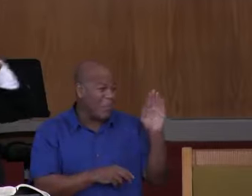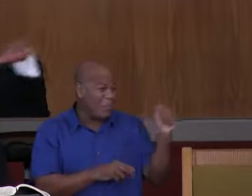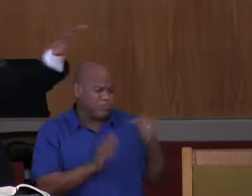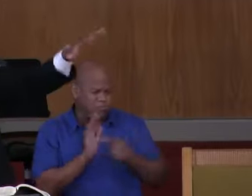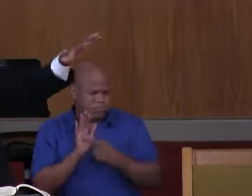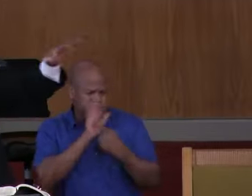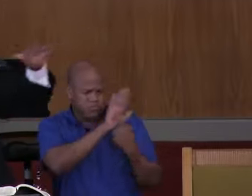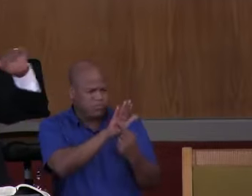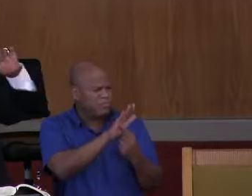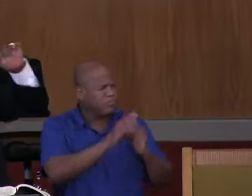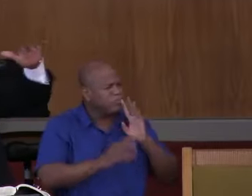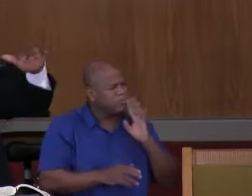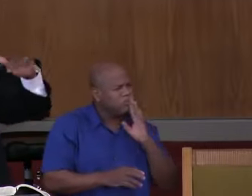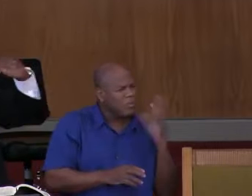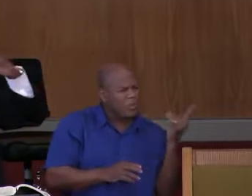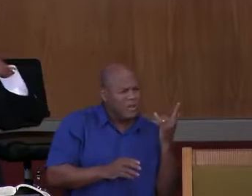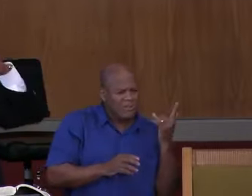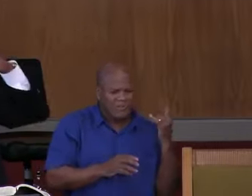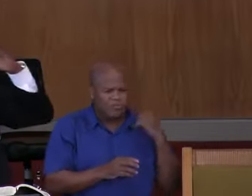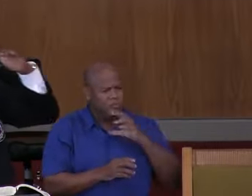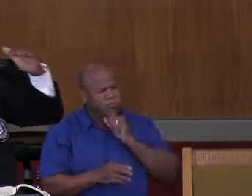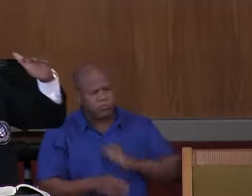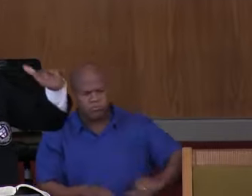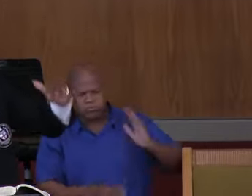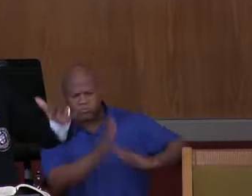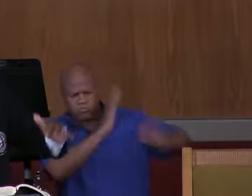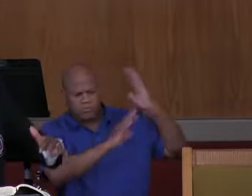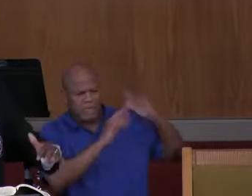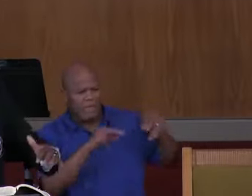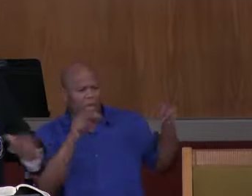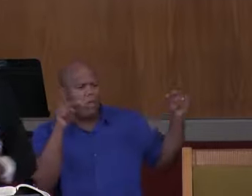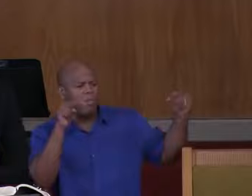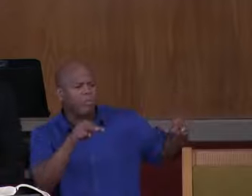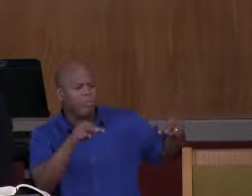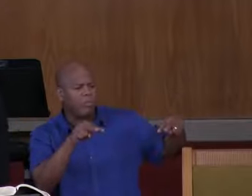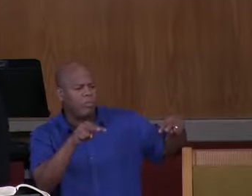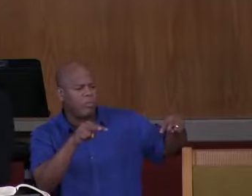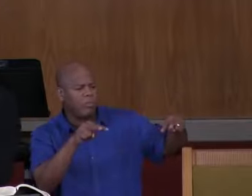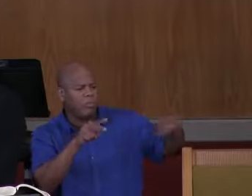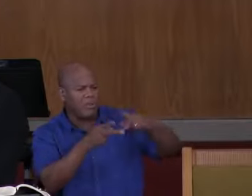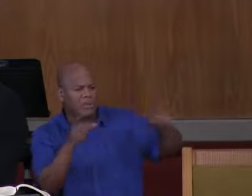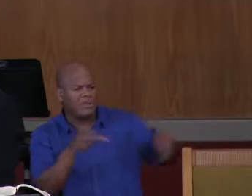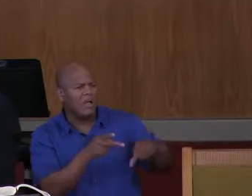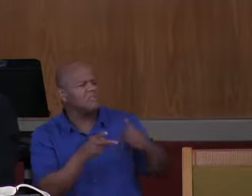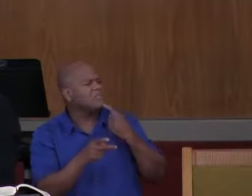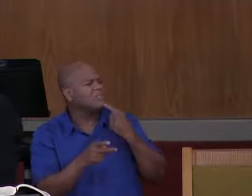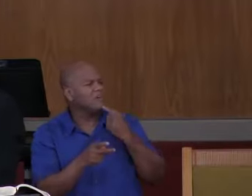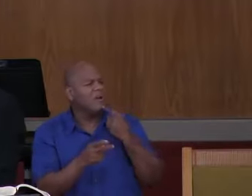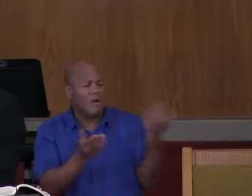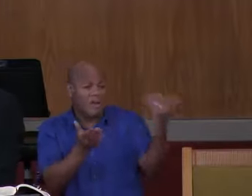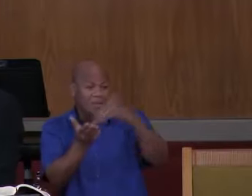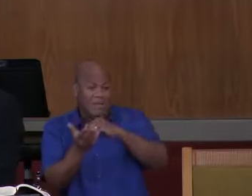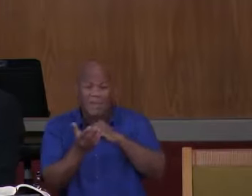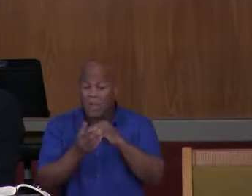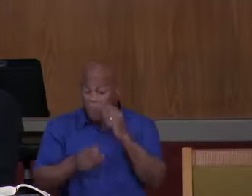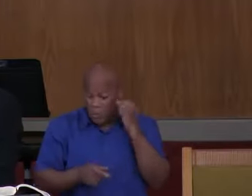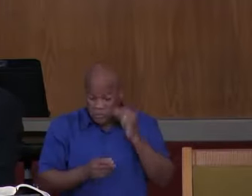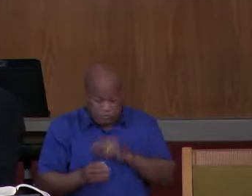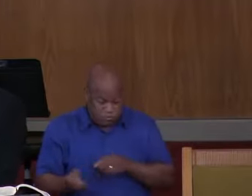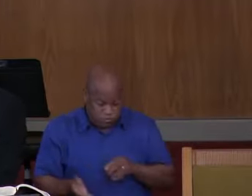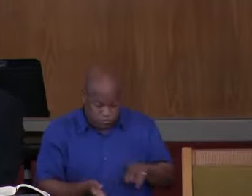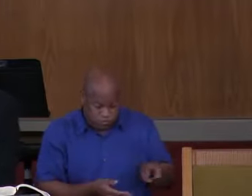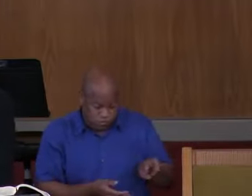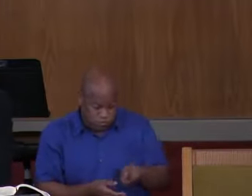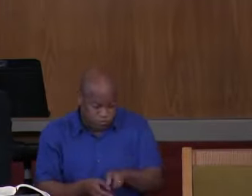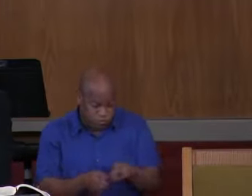and speaks through antiquity as a viewing point. Oh, let me say it again. Moses brought him out, brought him up